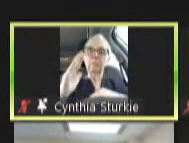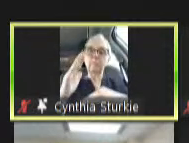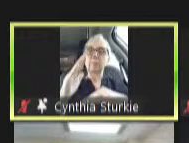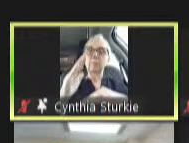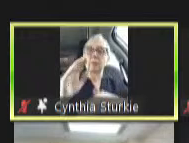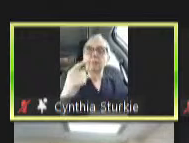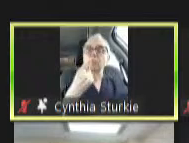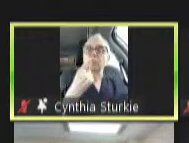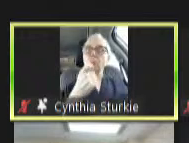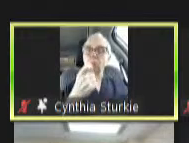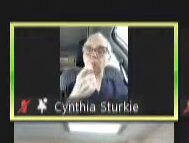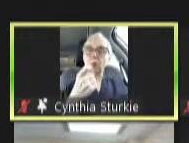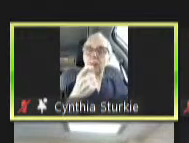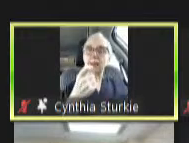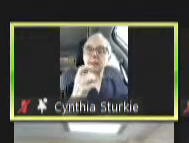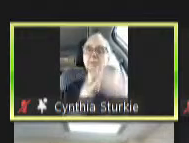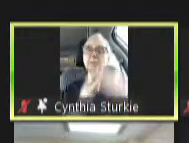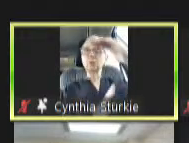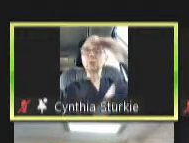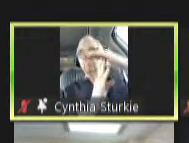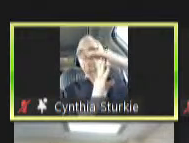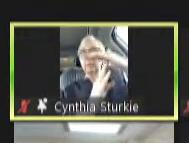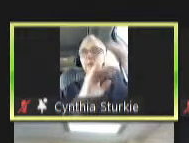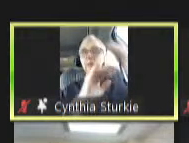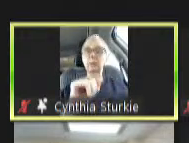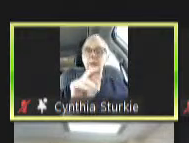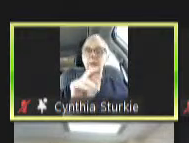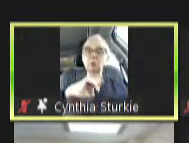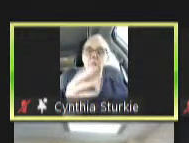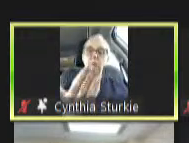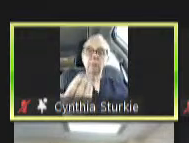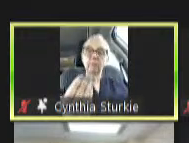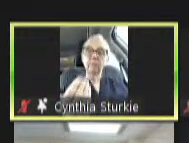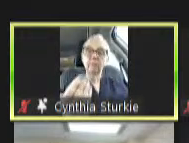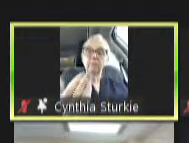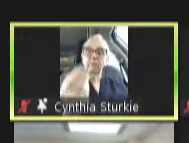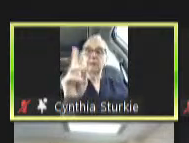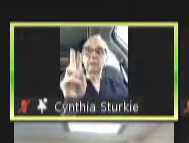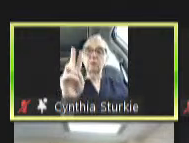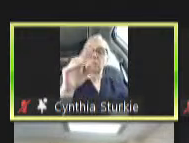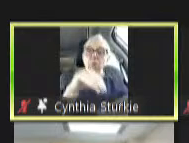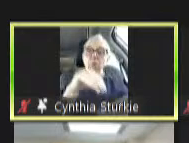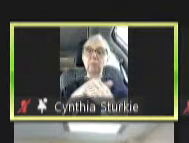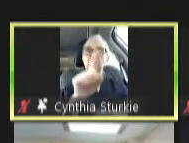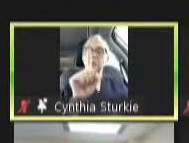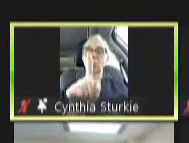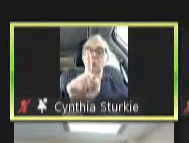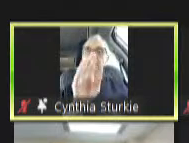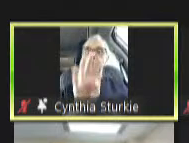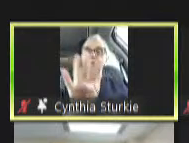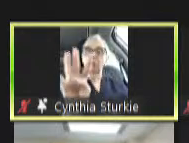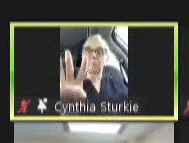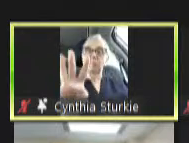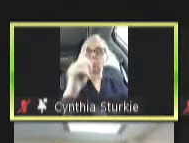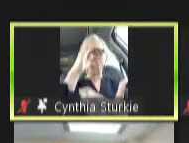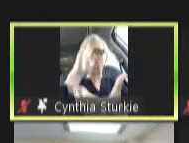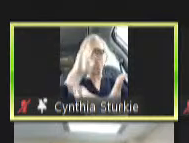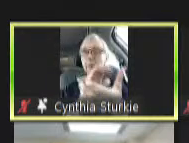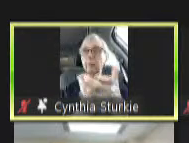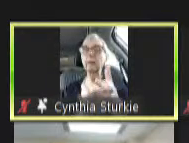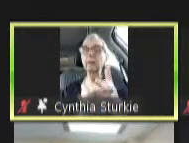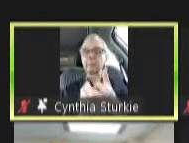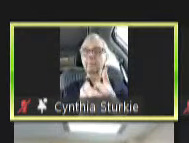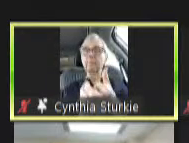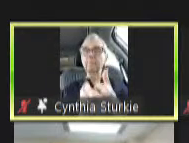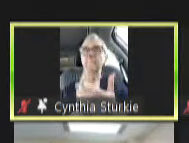red scenario, shows a peak in hospitalizations on January 15th at 2,144. And so we believe that our likely outcome